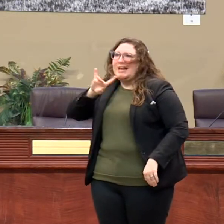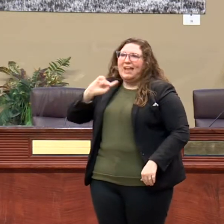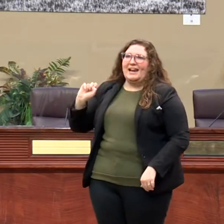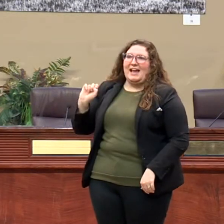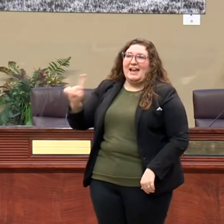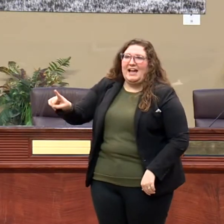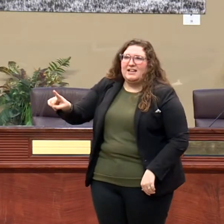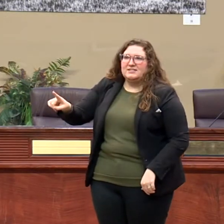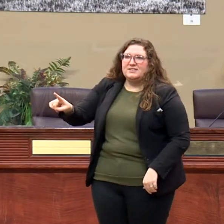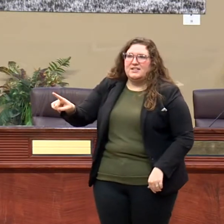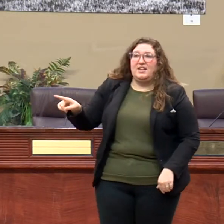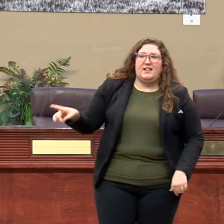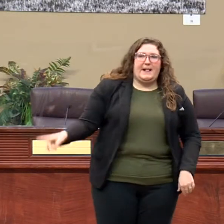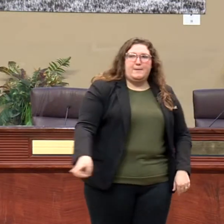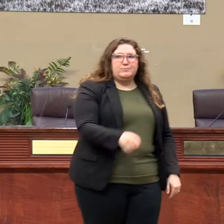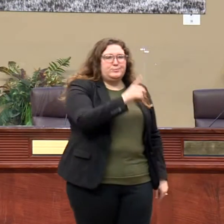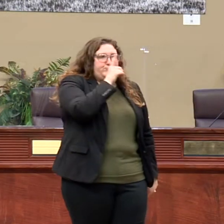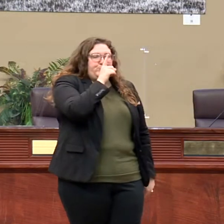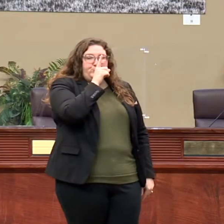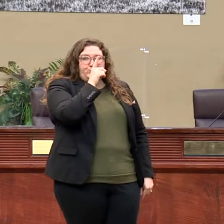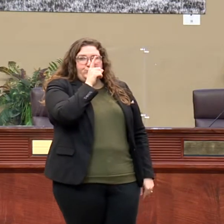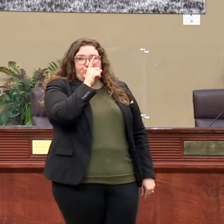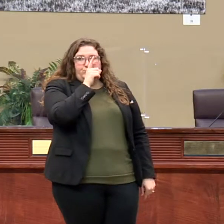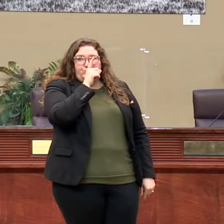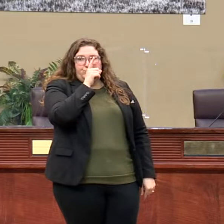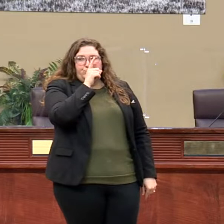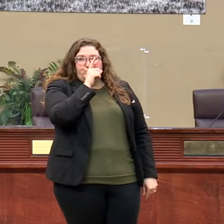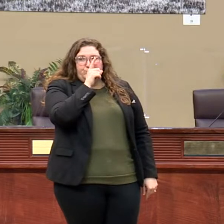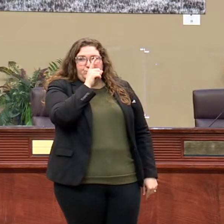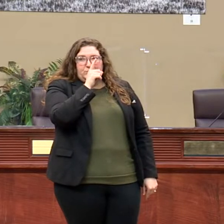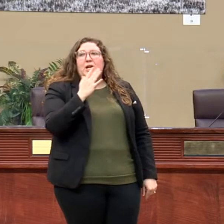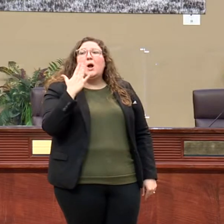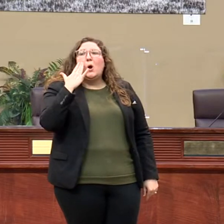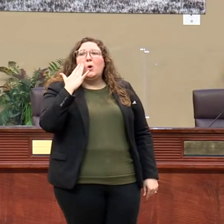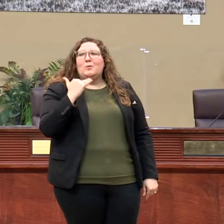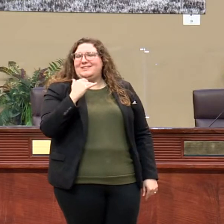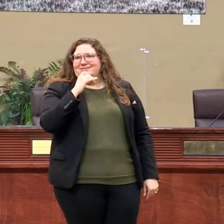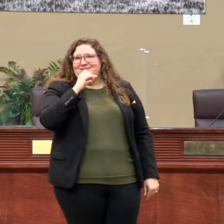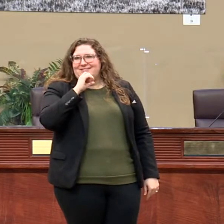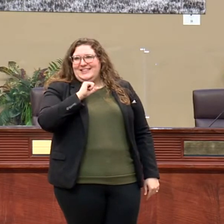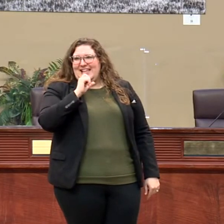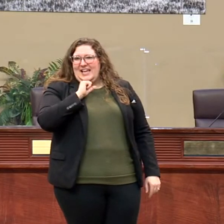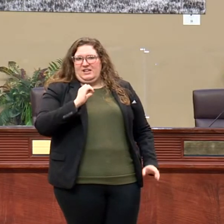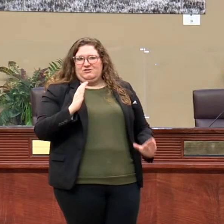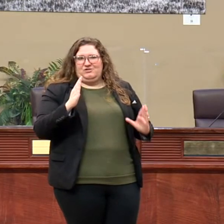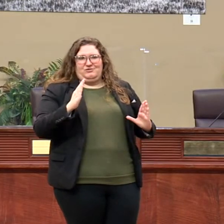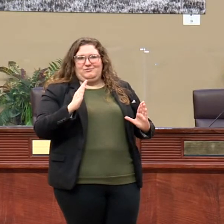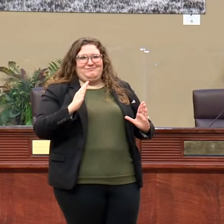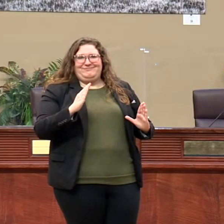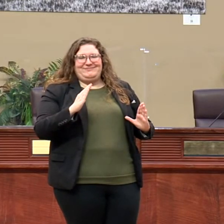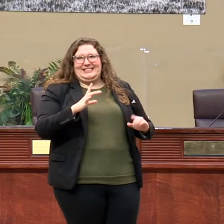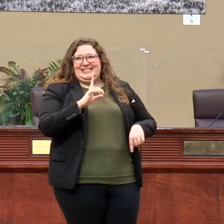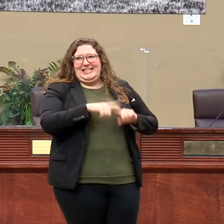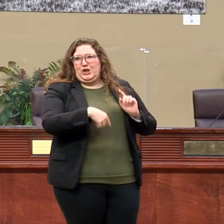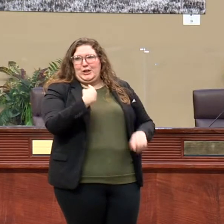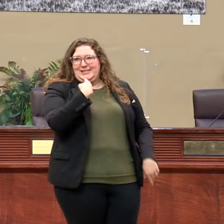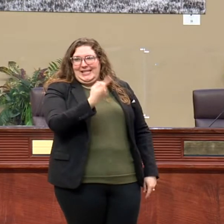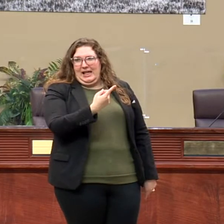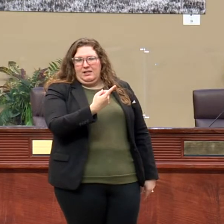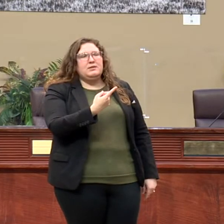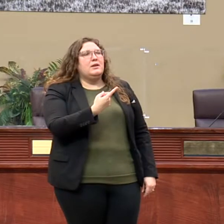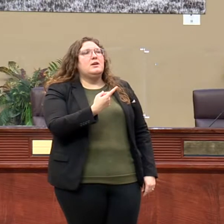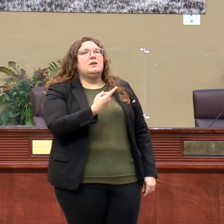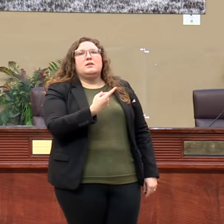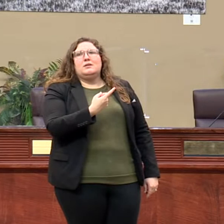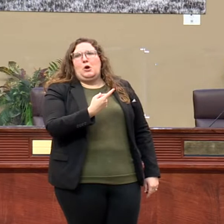they were not able to break it out according to the age groups, but what they said to us, they would do a bit of research